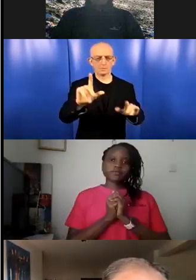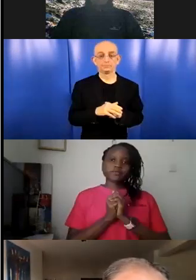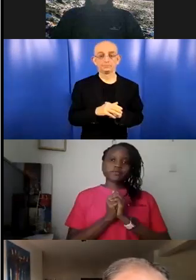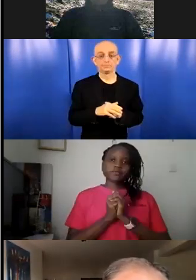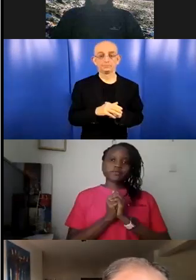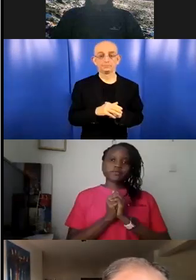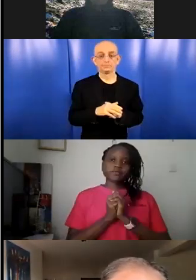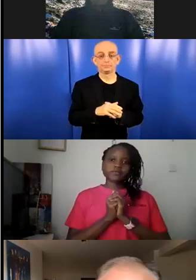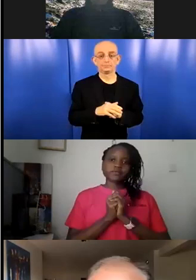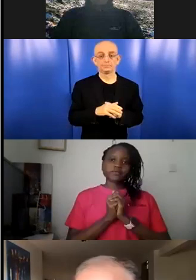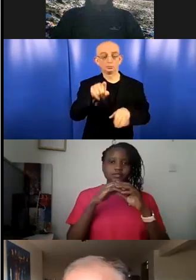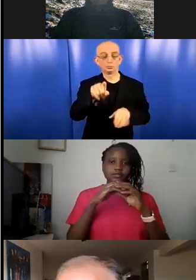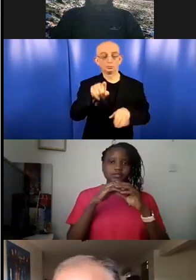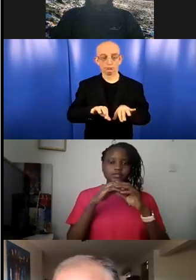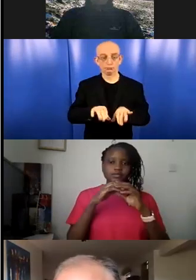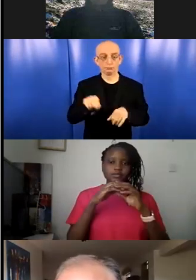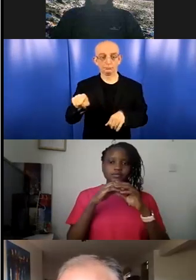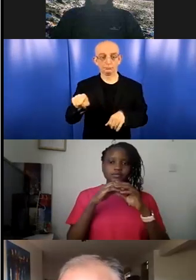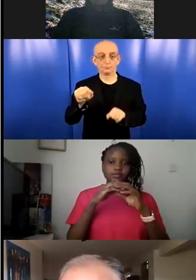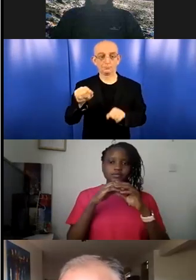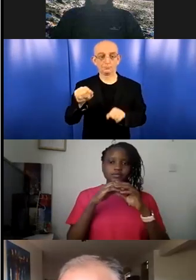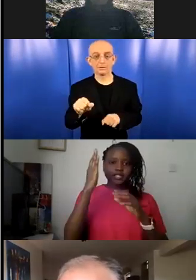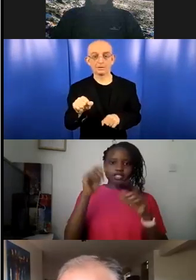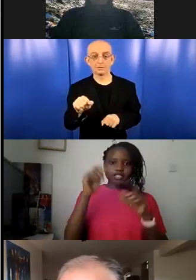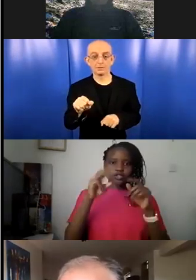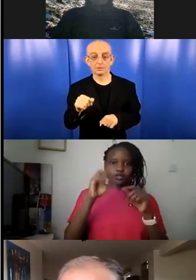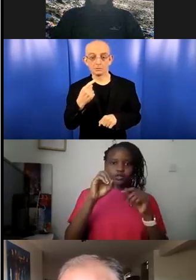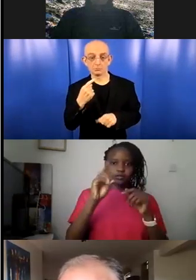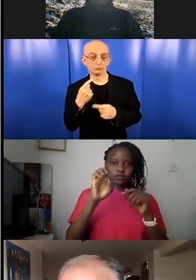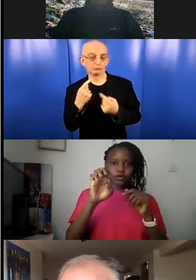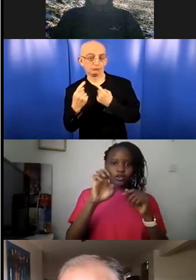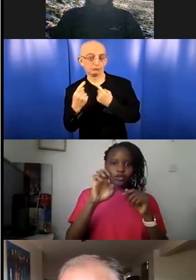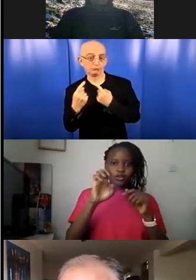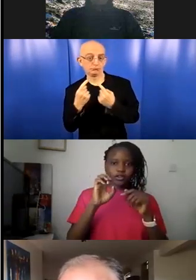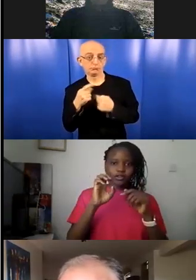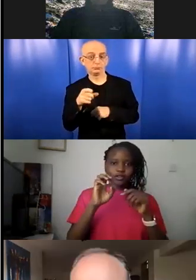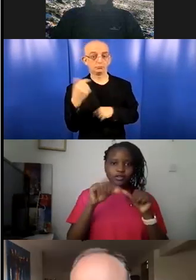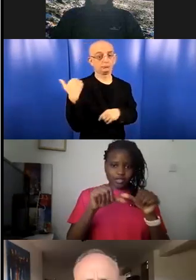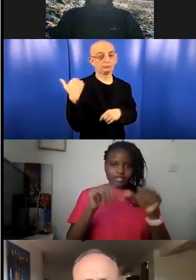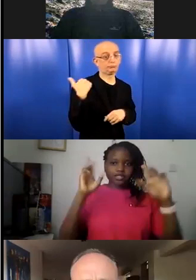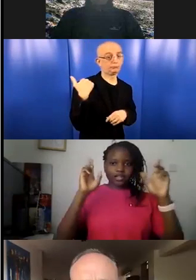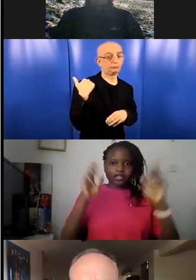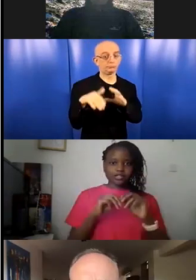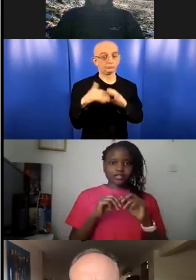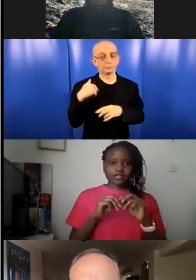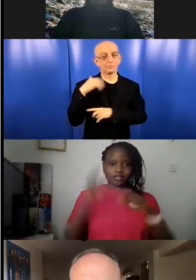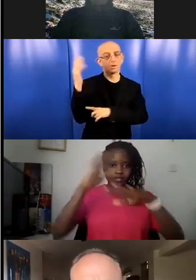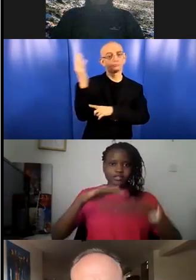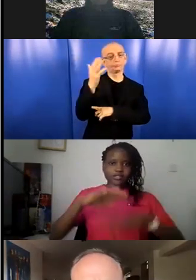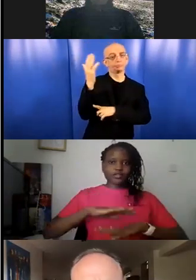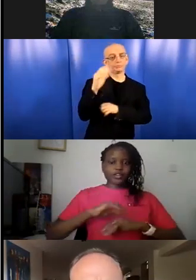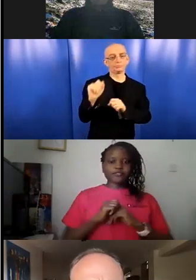there we go. Where have we got my presentation mode? And there we go. Good enough.